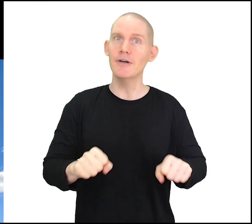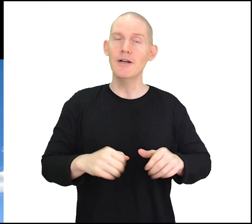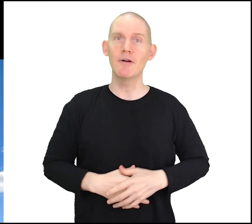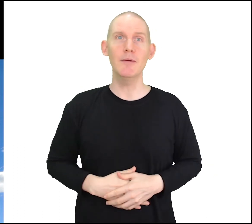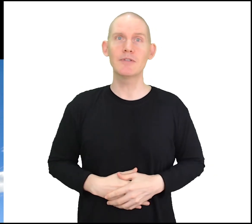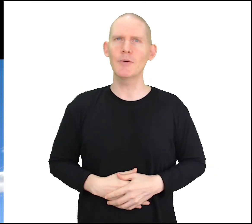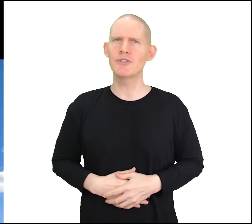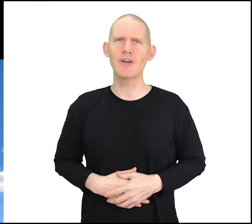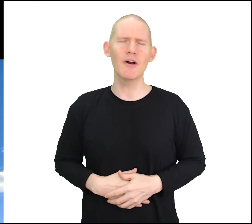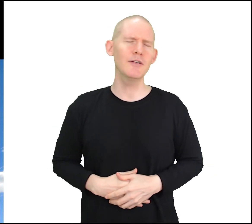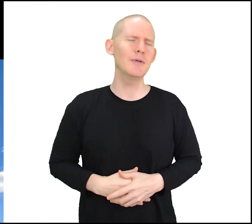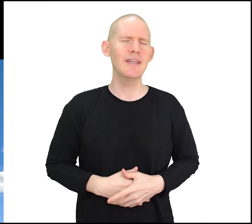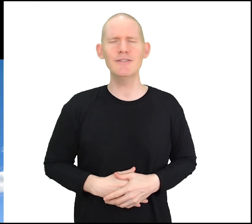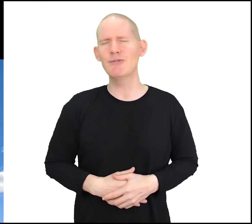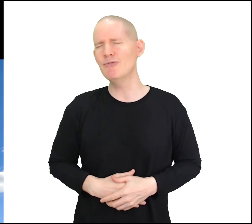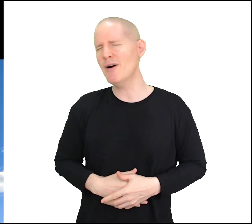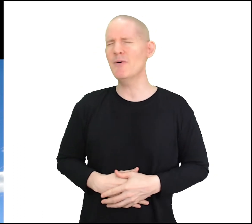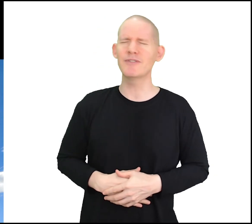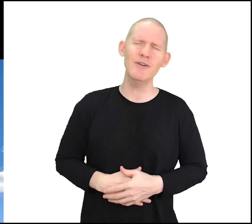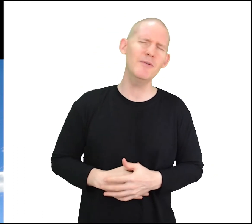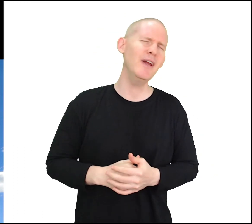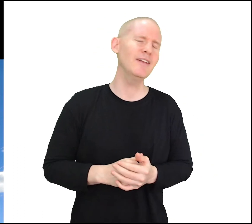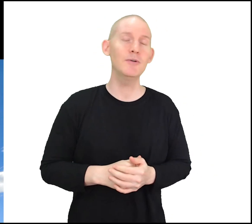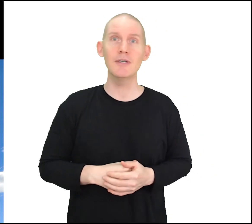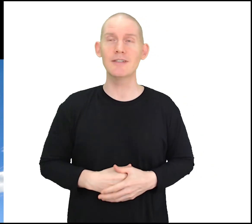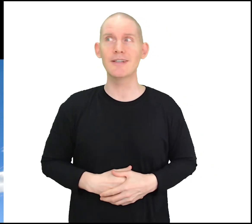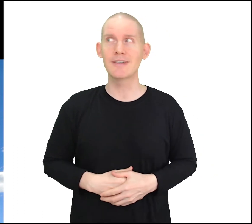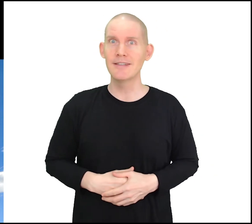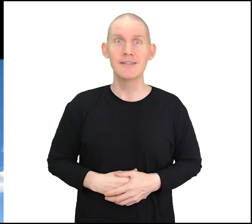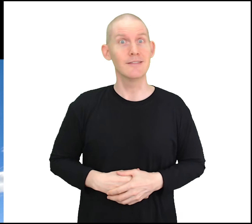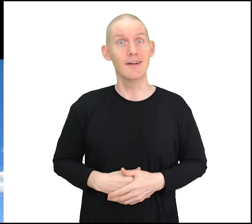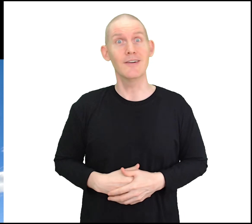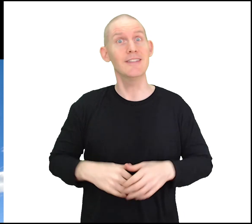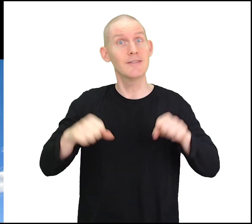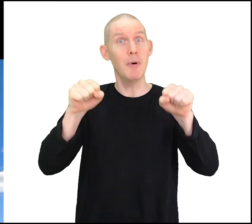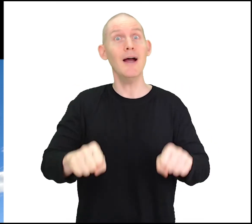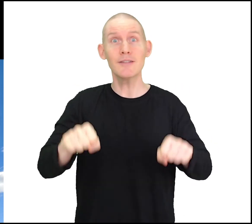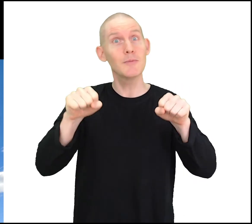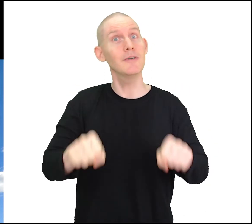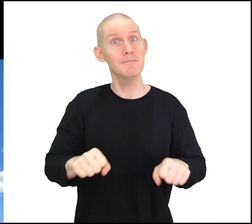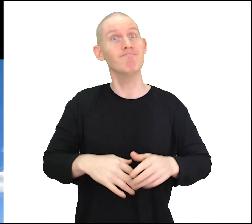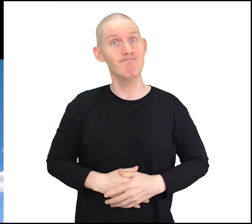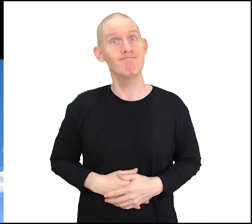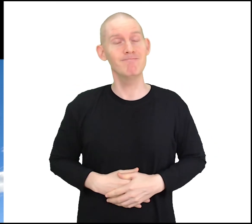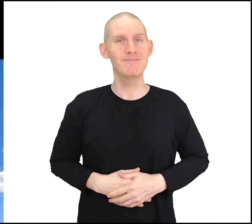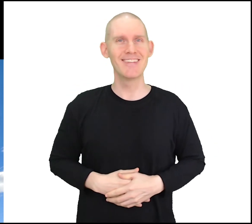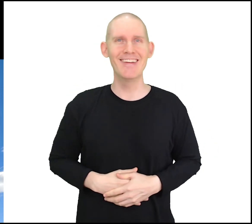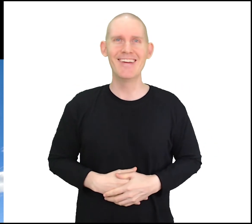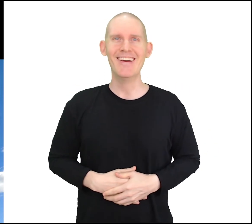right? Maybe someone's just arguing against you. No, there's no way to do it. And you're like, no, it's possible. Once